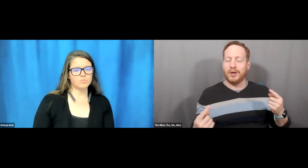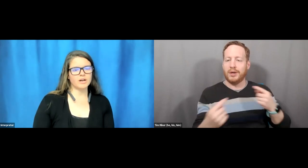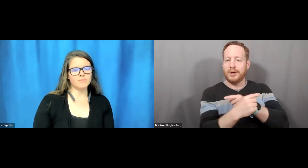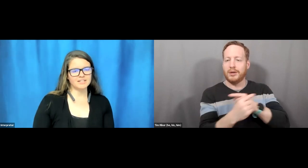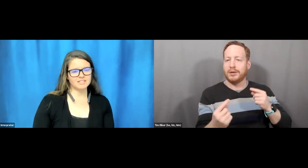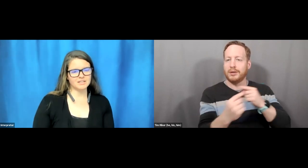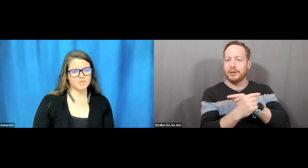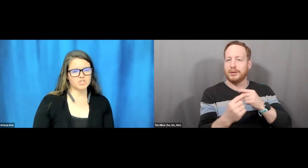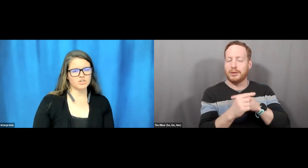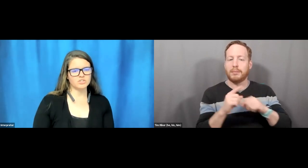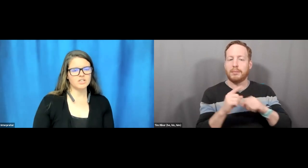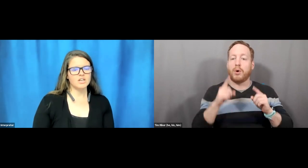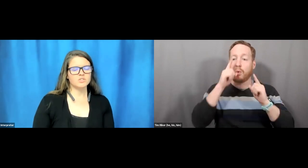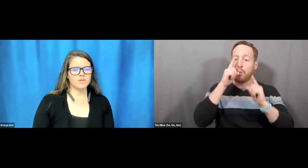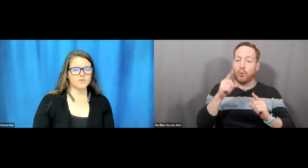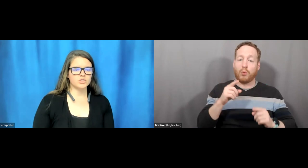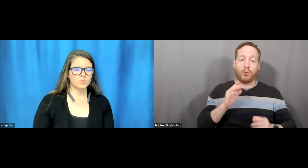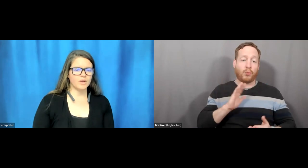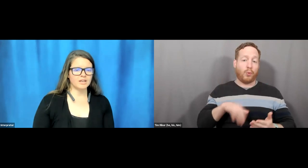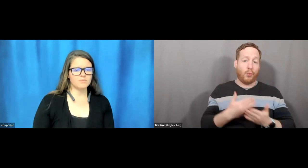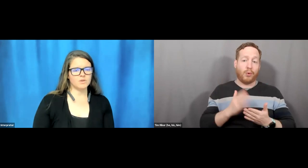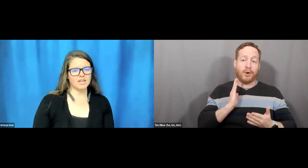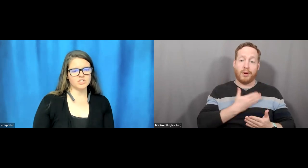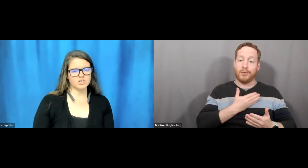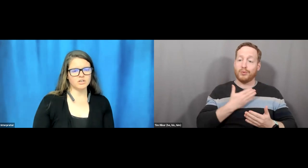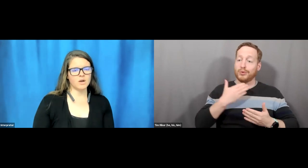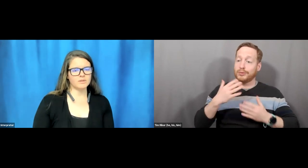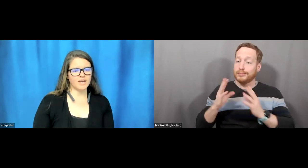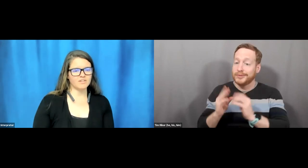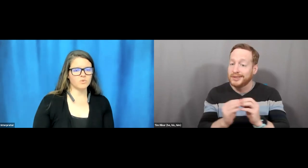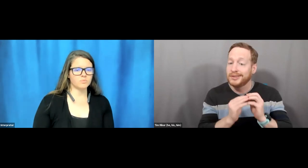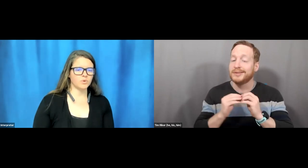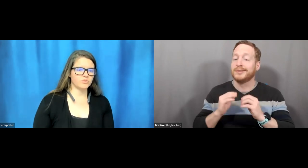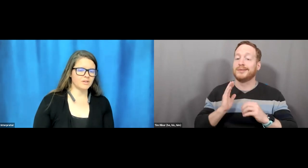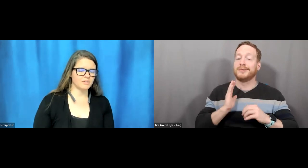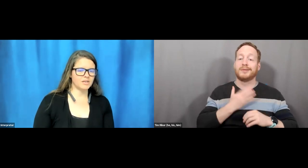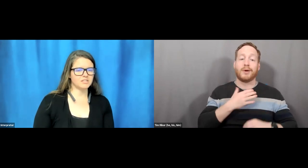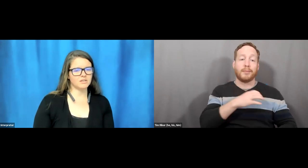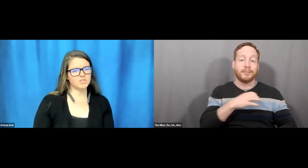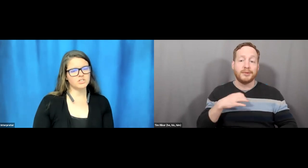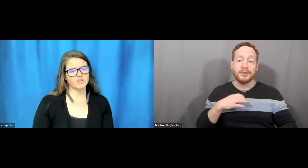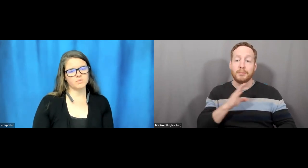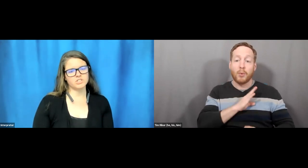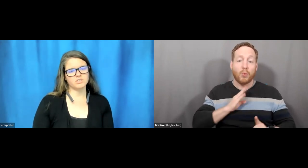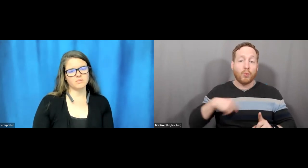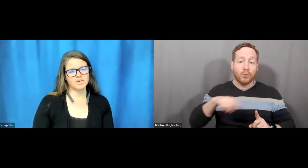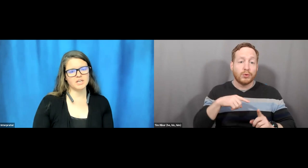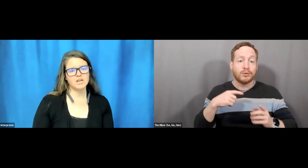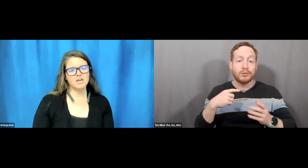bring it back to the commissioners so that there's two-way communication going back and forth, both from the committee to the commission and the commission to the committee.